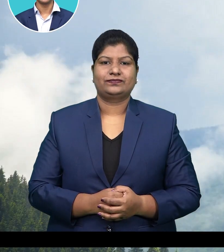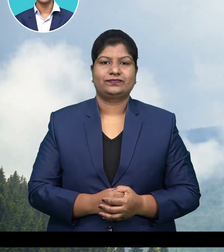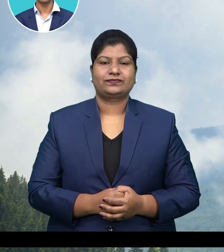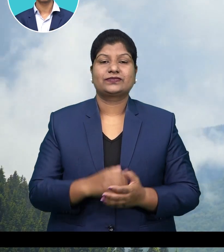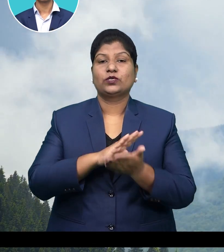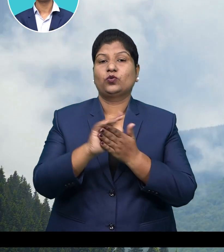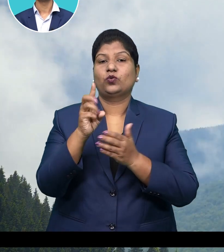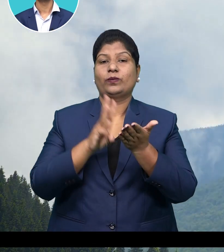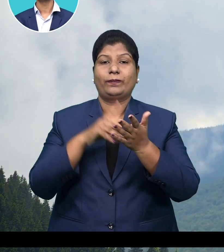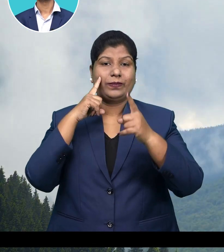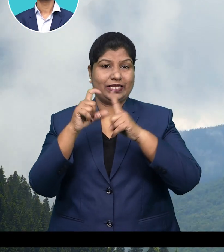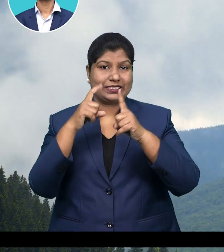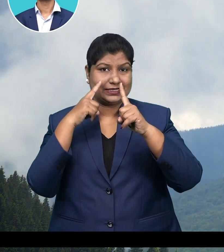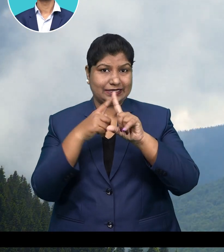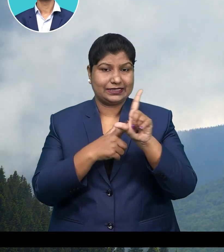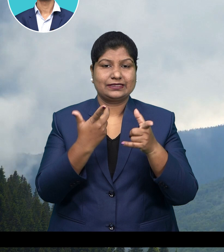humidity,